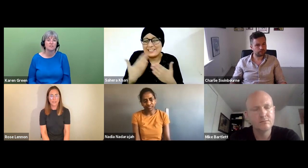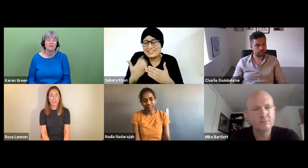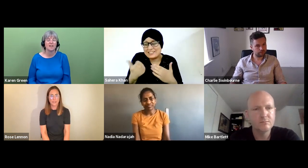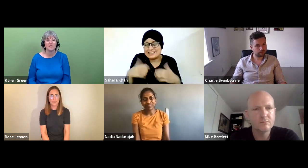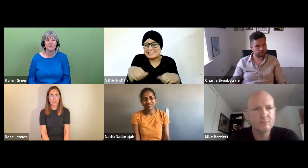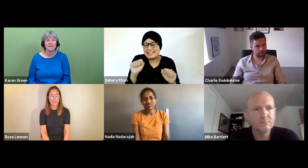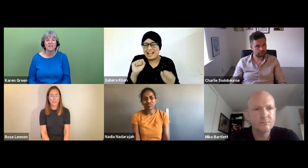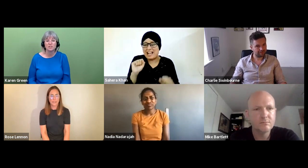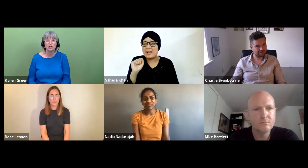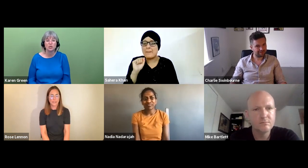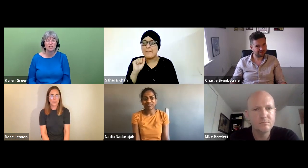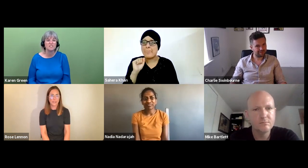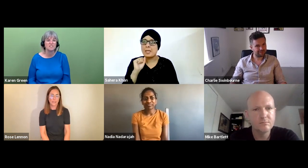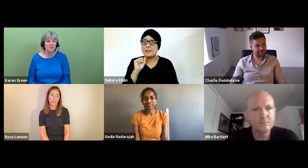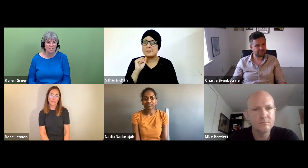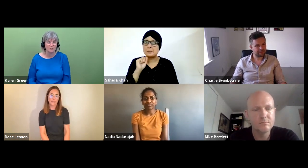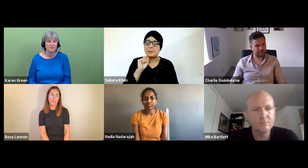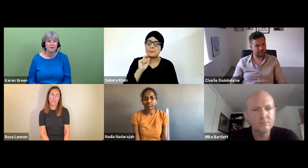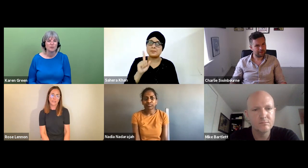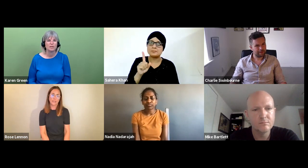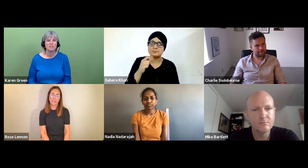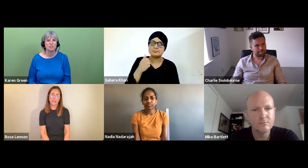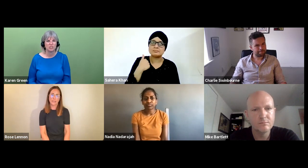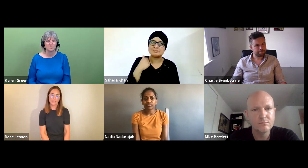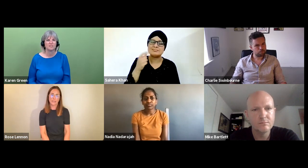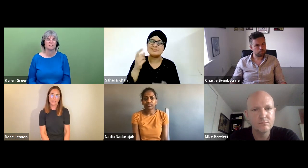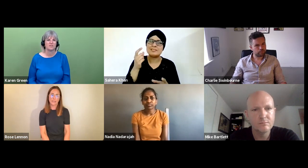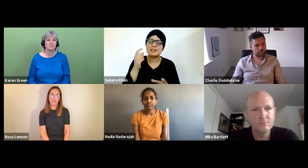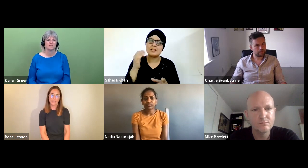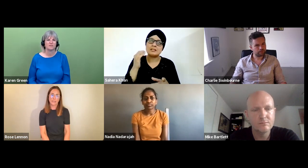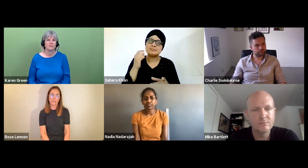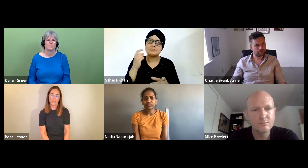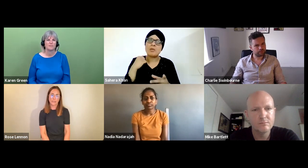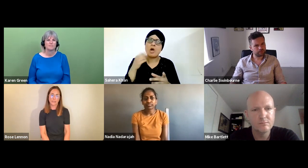And I think it's a good start, but it's just the start.